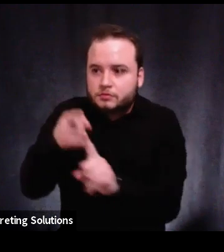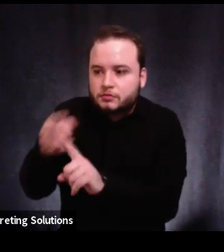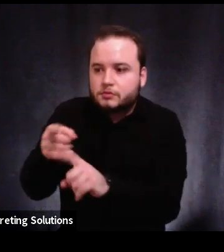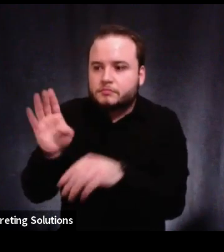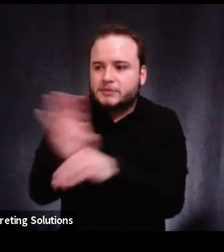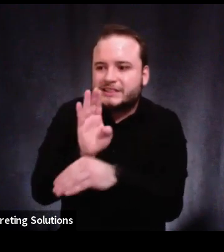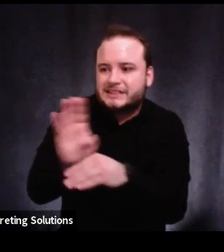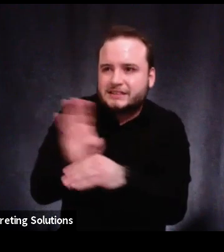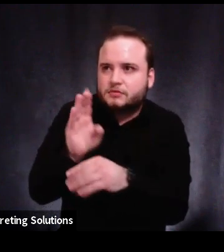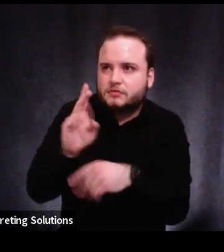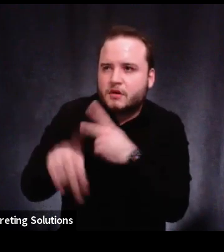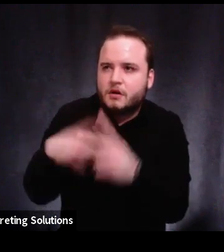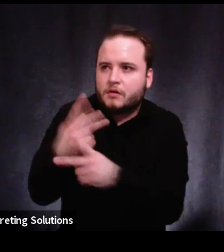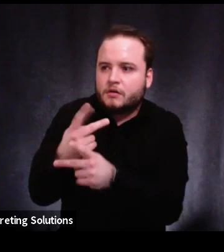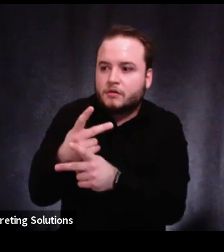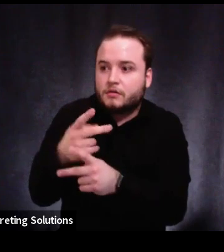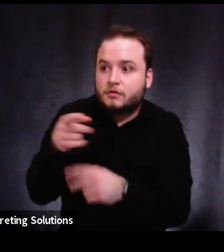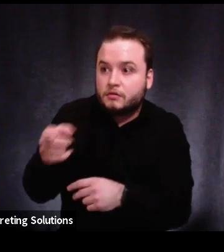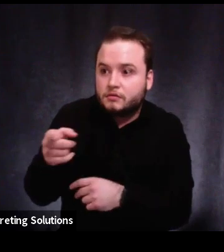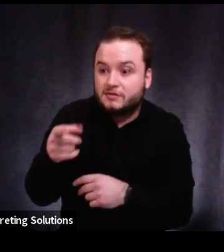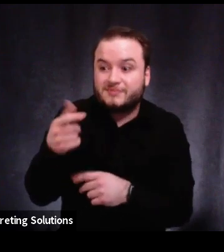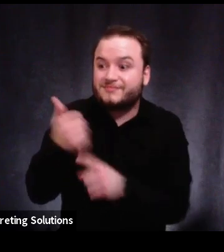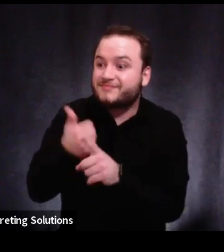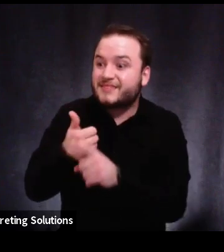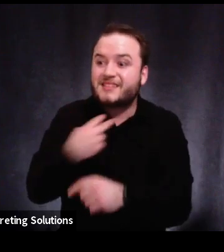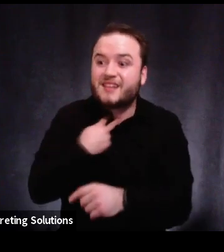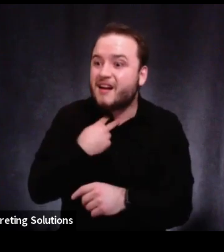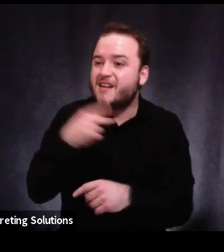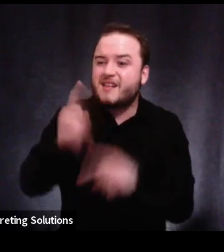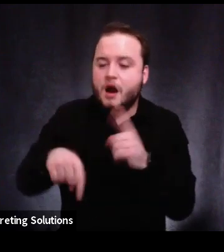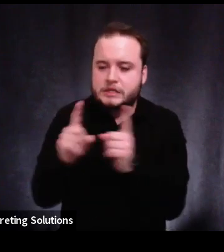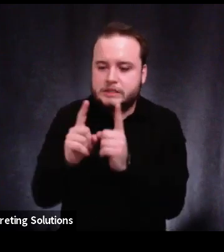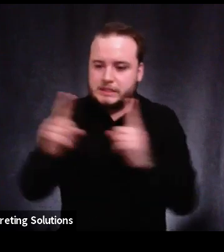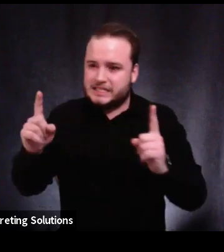sort of flexibility around the edges? What does that look like?